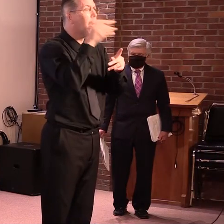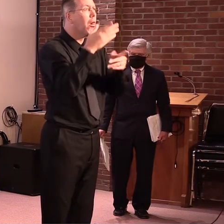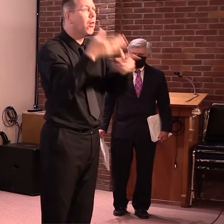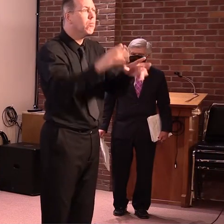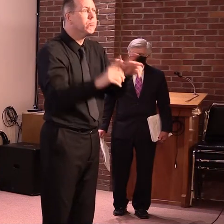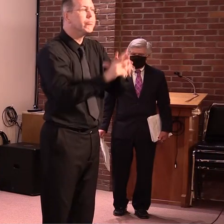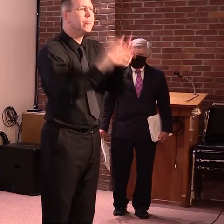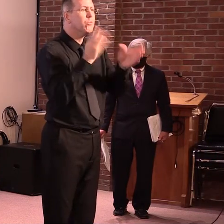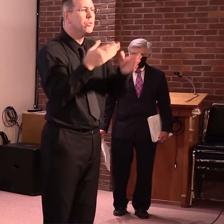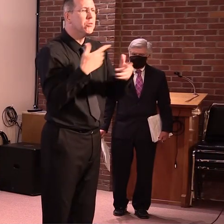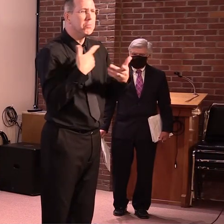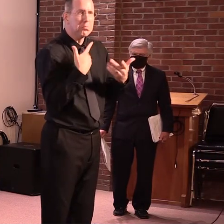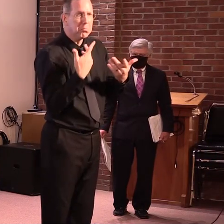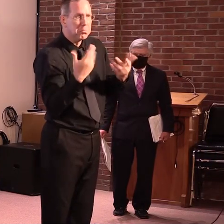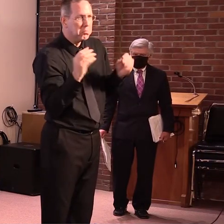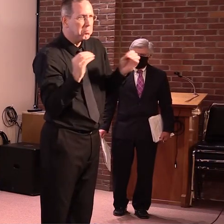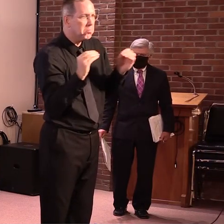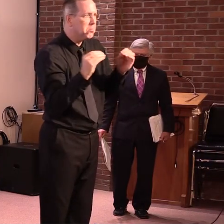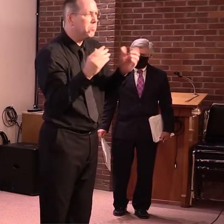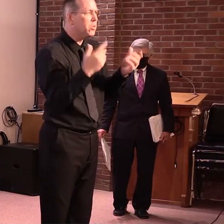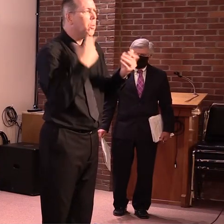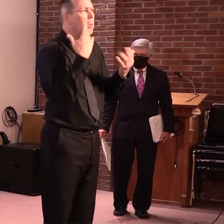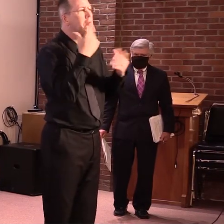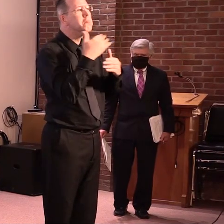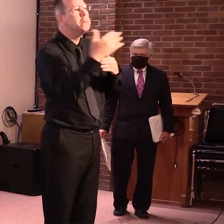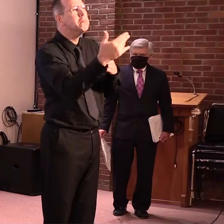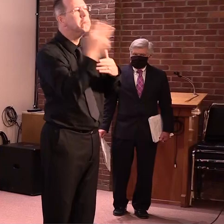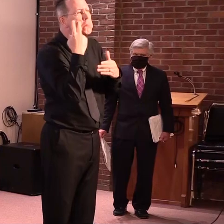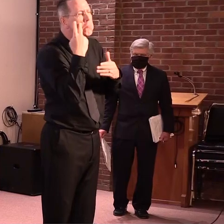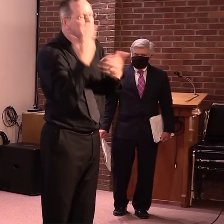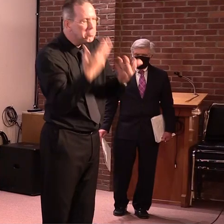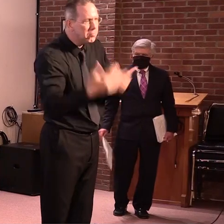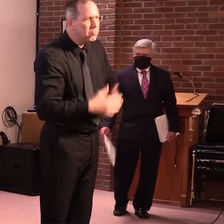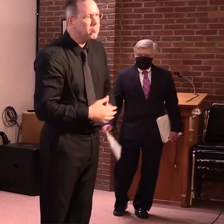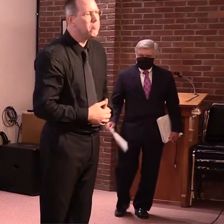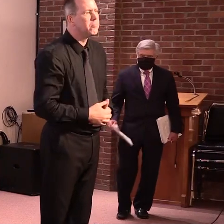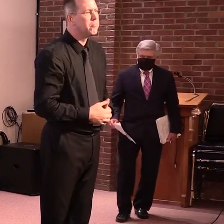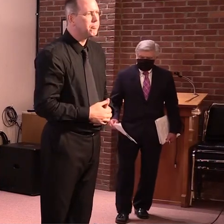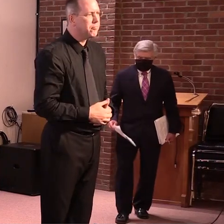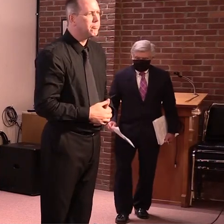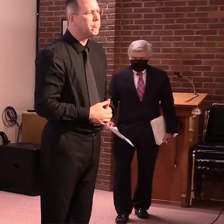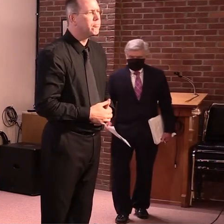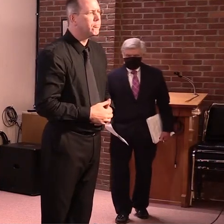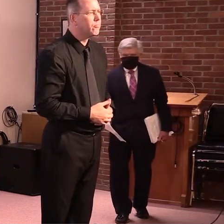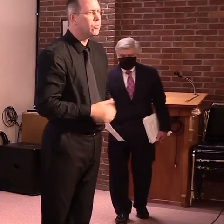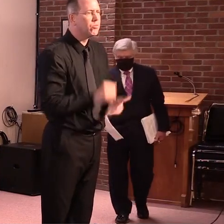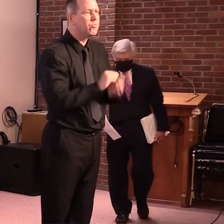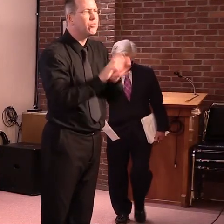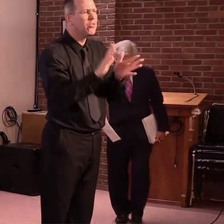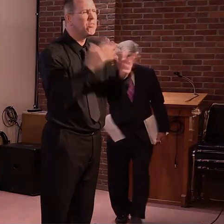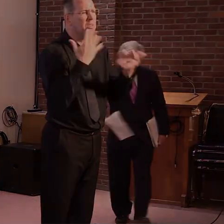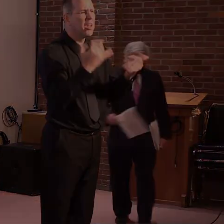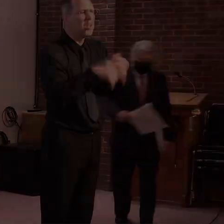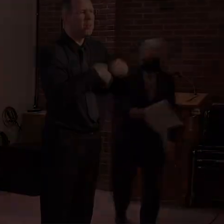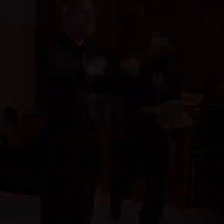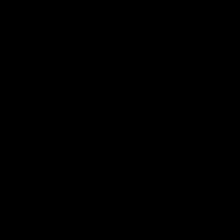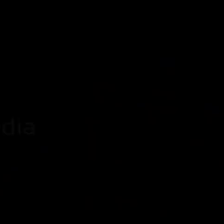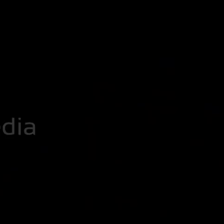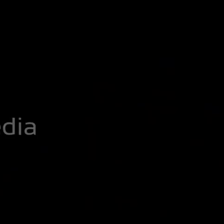Okay, thank you. All right, thank you, everyone. All right, thanks very much. We'll see you on Friday. Thank you.